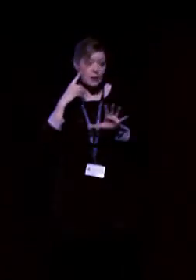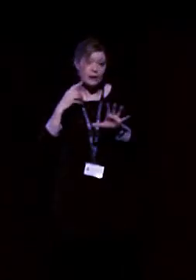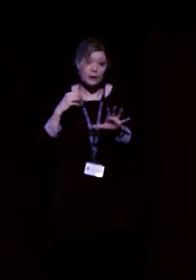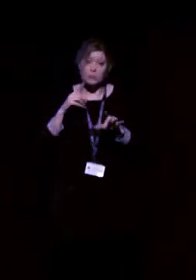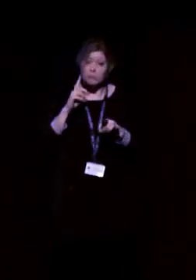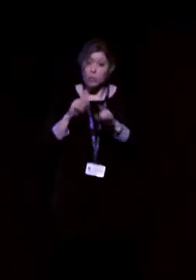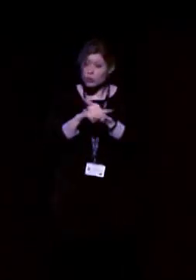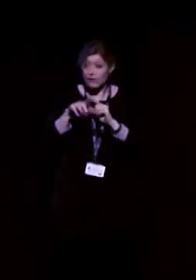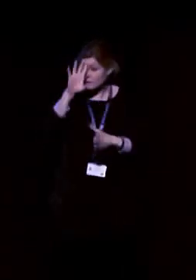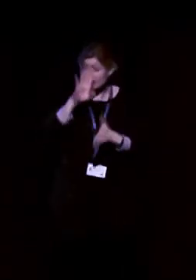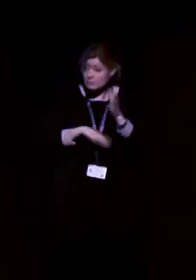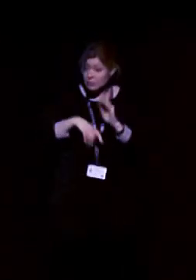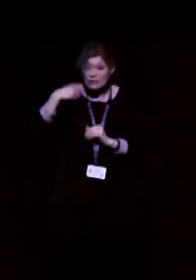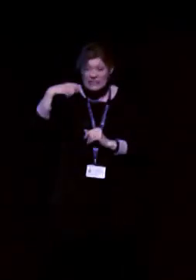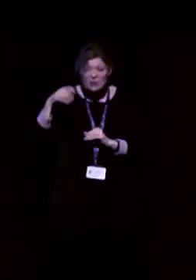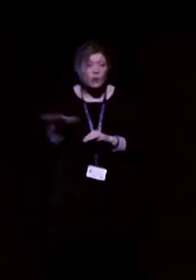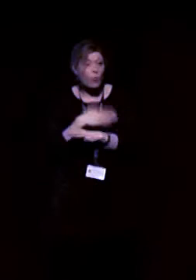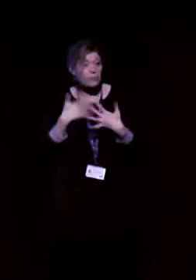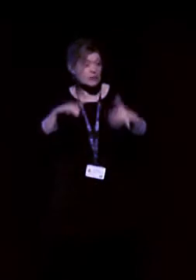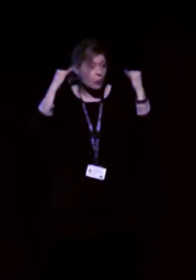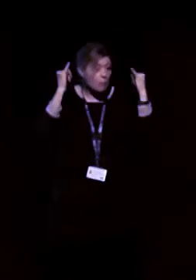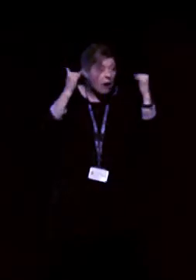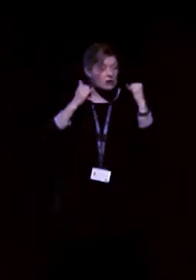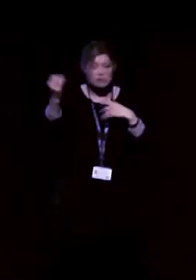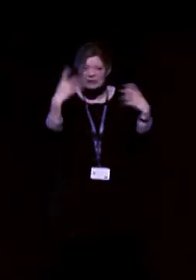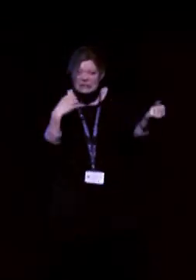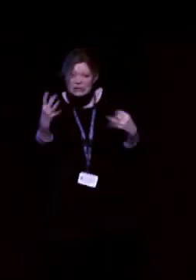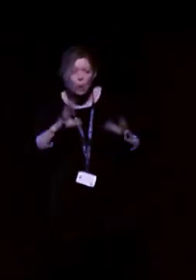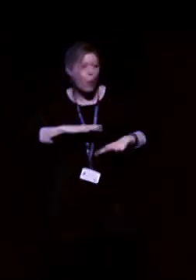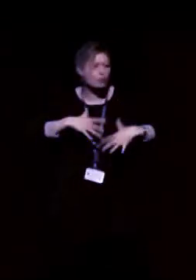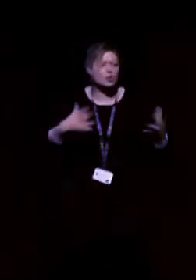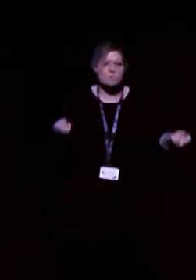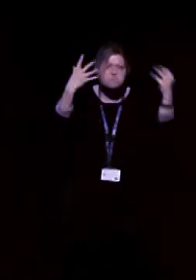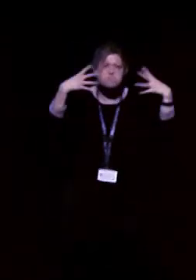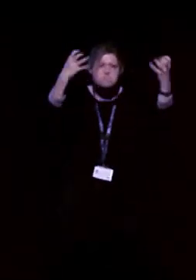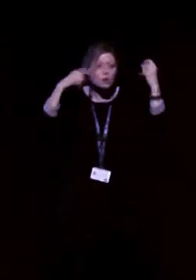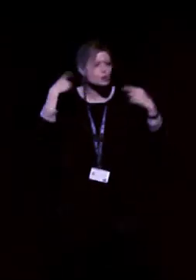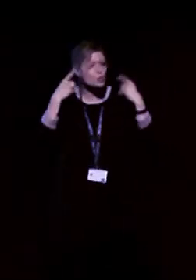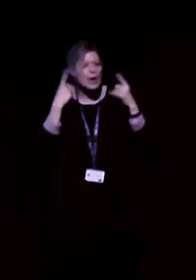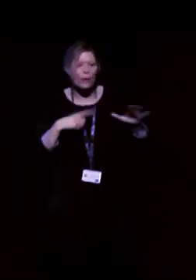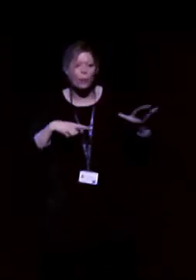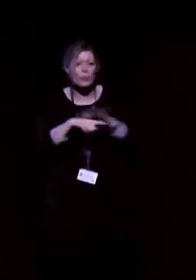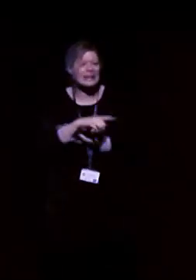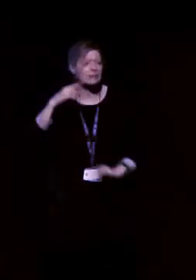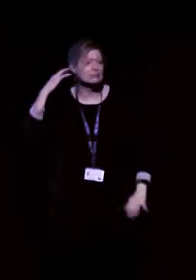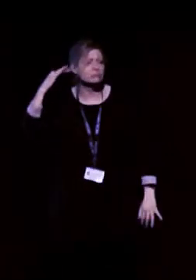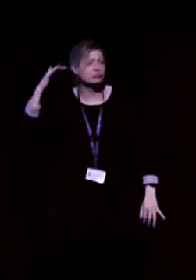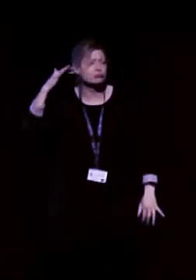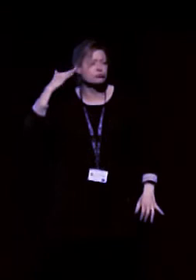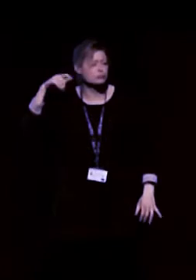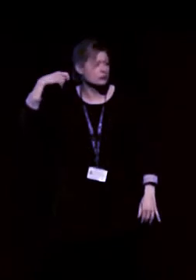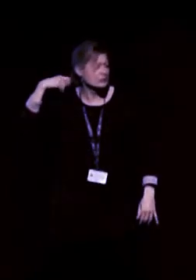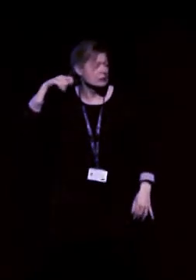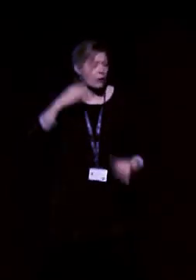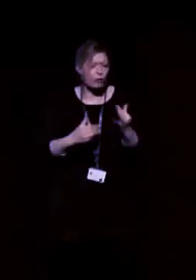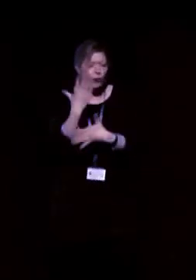emergence of tinnitus. We've all been to a party or a disco or a show where the music's been too loud. We've had the tinnitus that's been intrusive